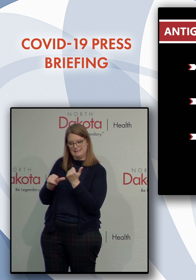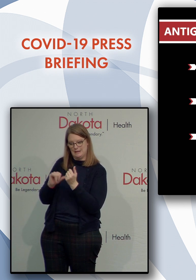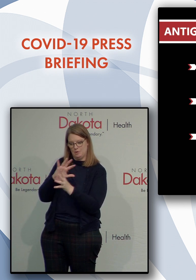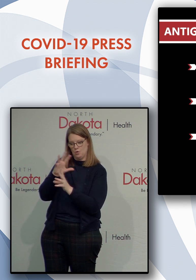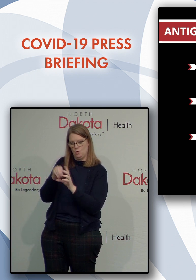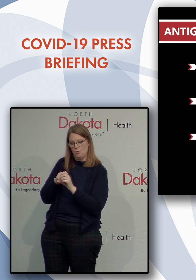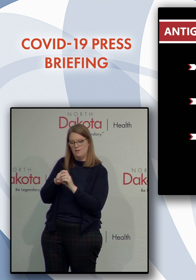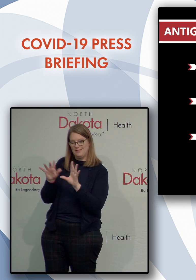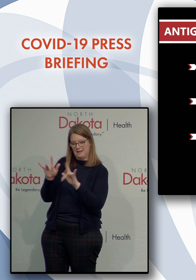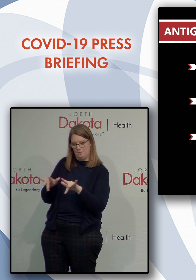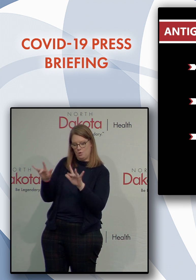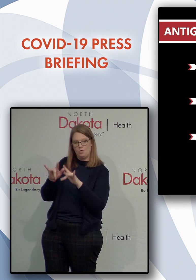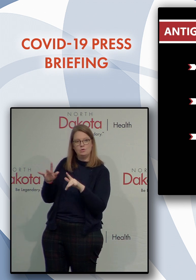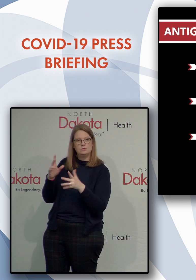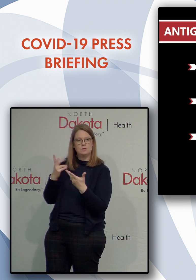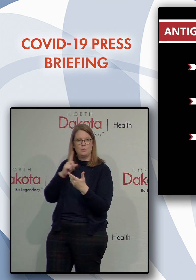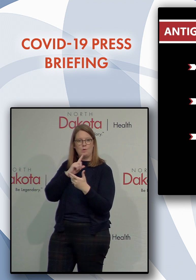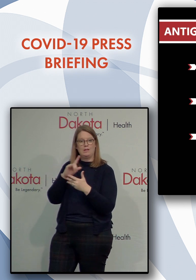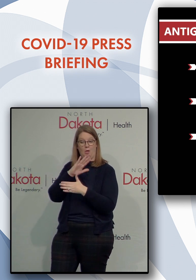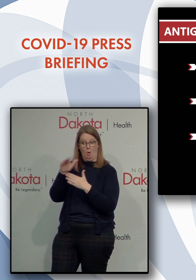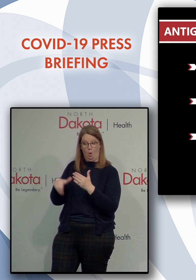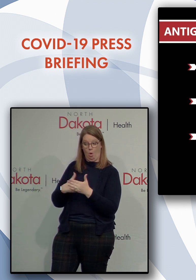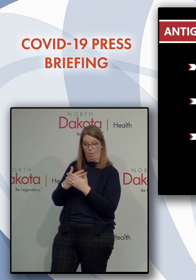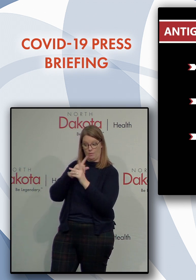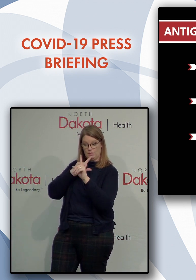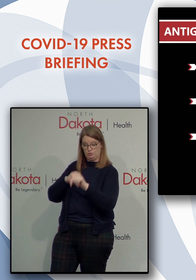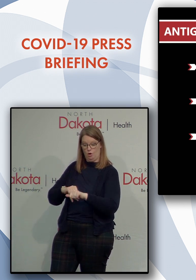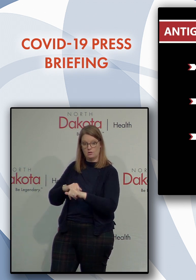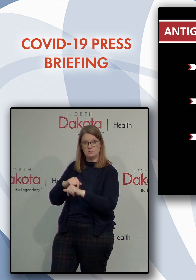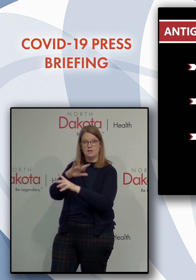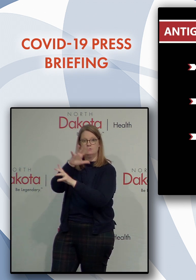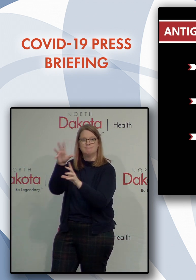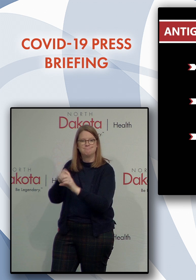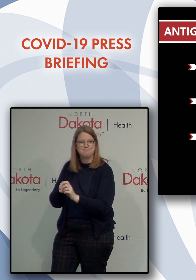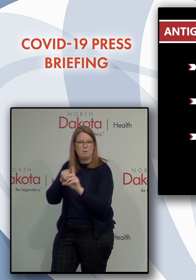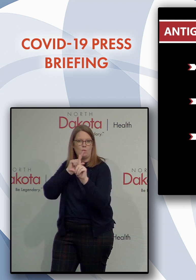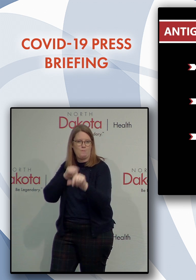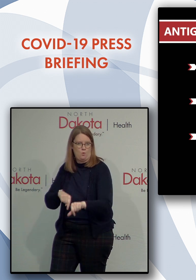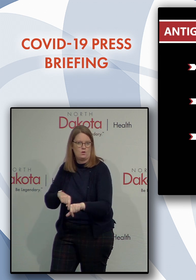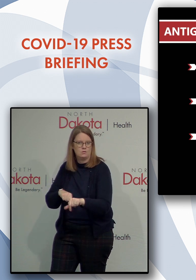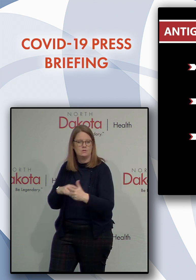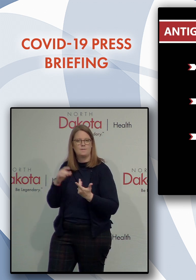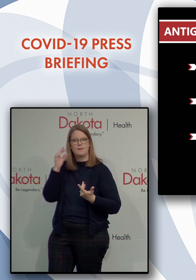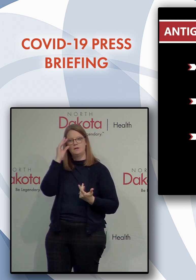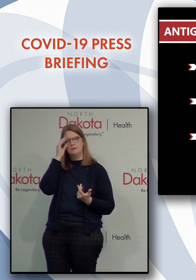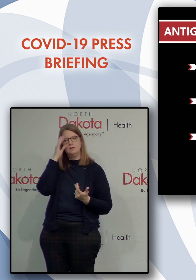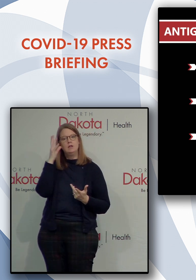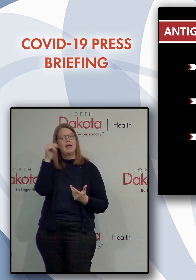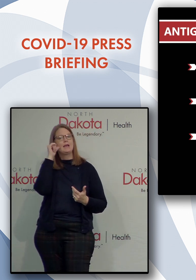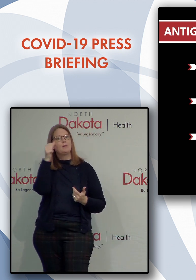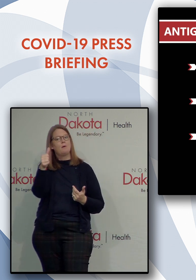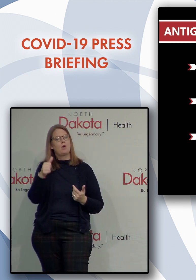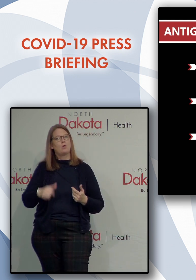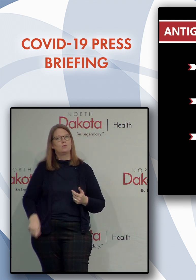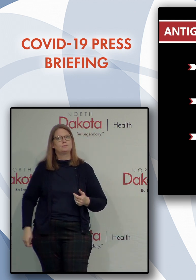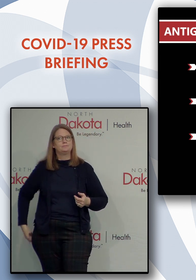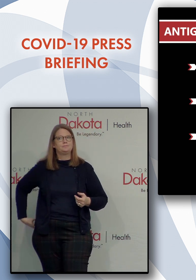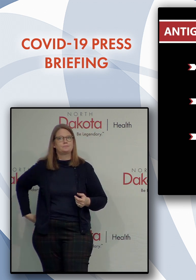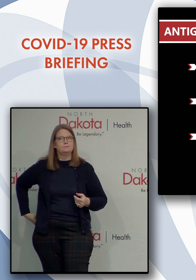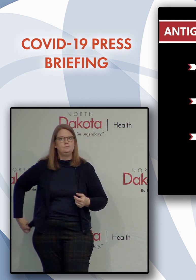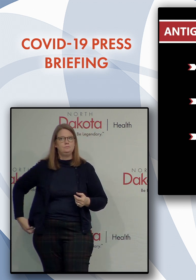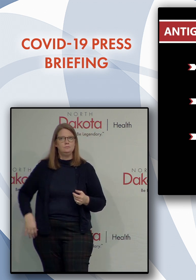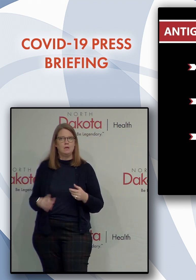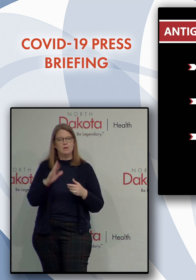the software used so we can get all the results reported out. And tomorrow, there's going to be a